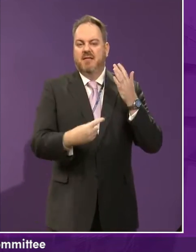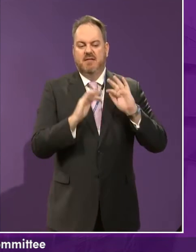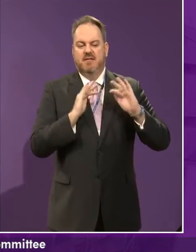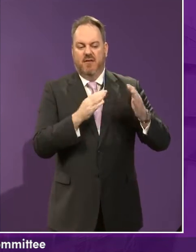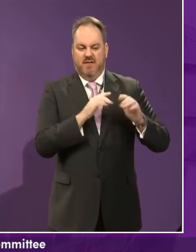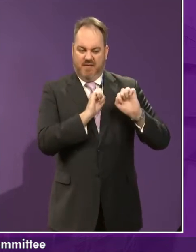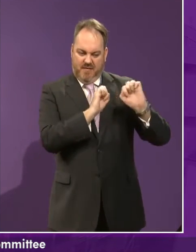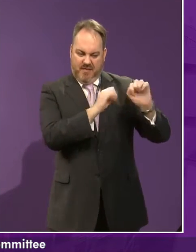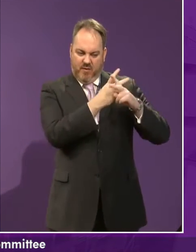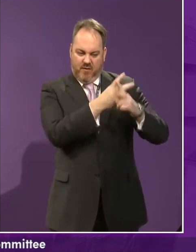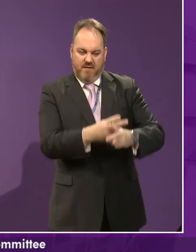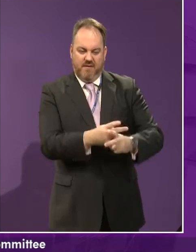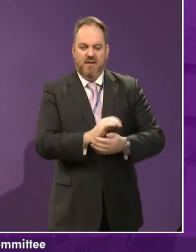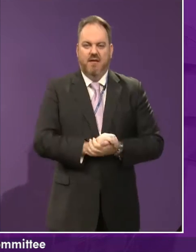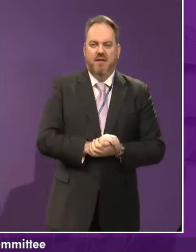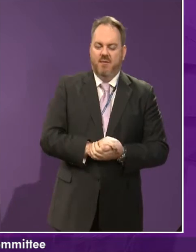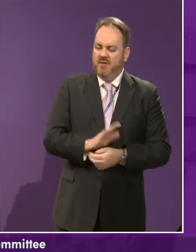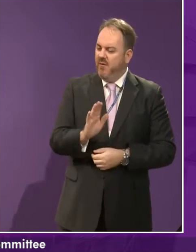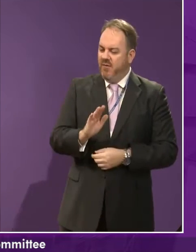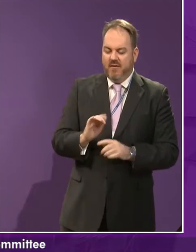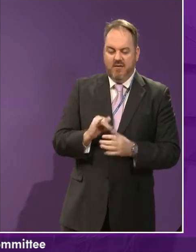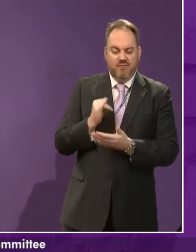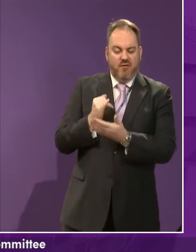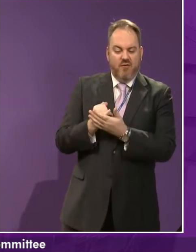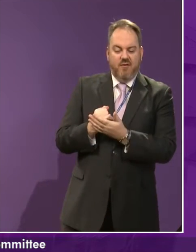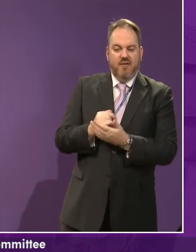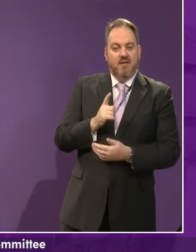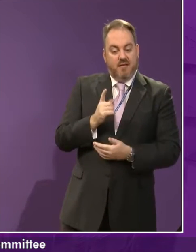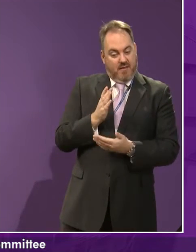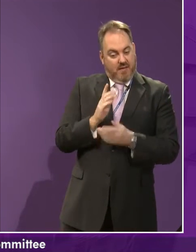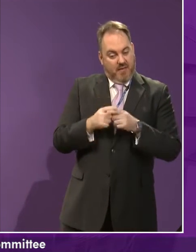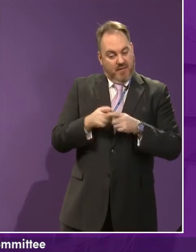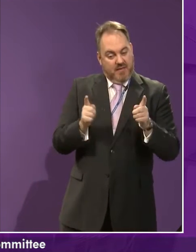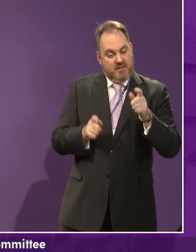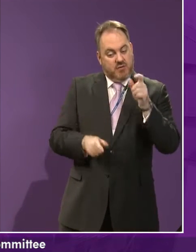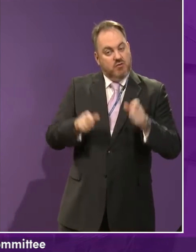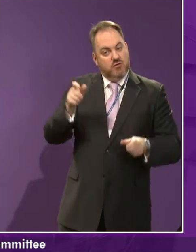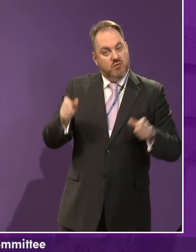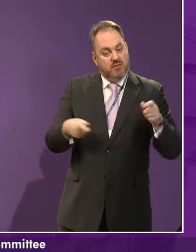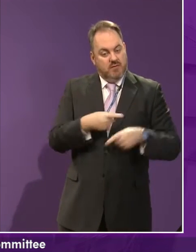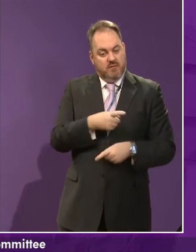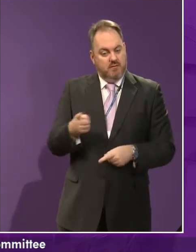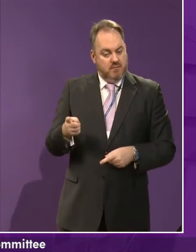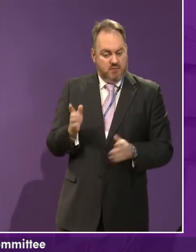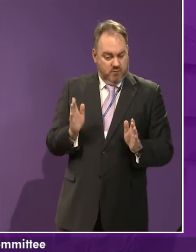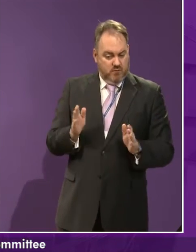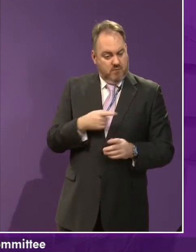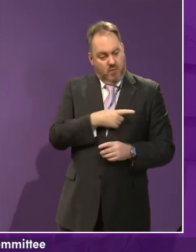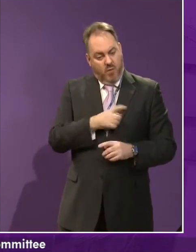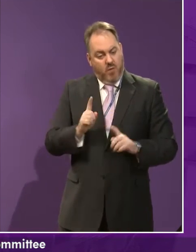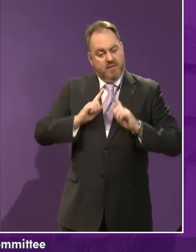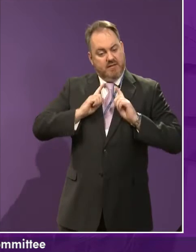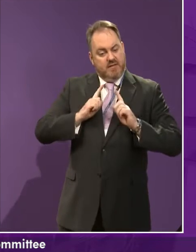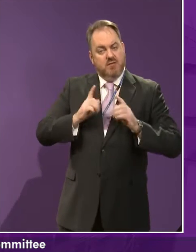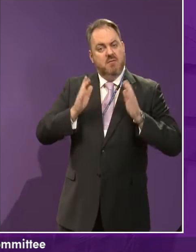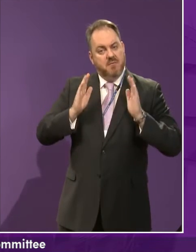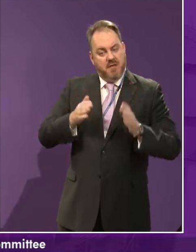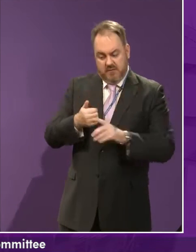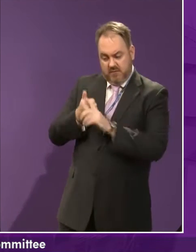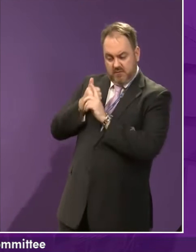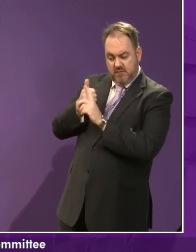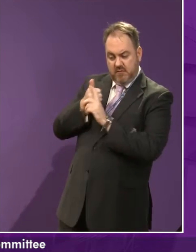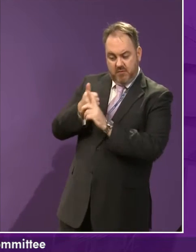about saying, no, these students are the University of Edinburgh students, we all have a responsibility here and we all need to do what